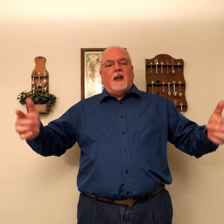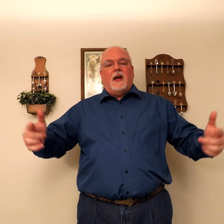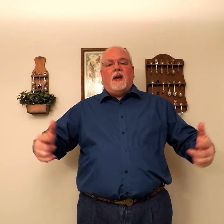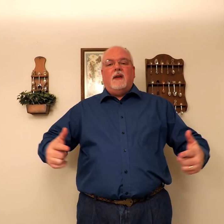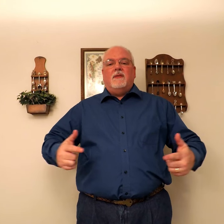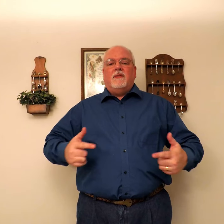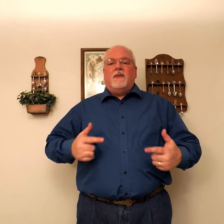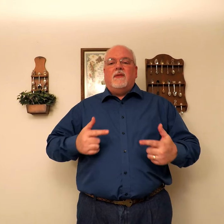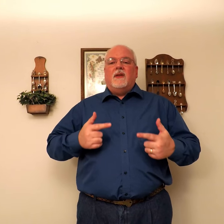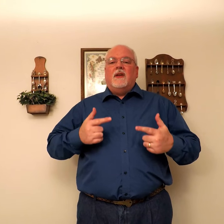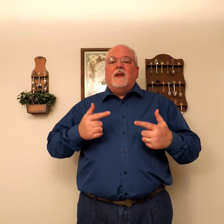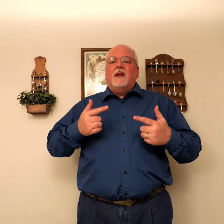life